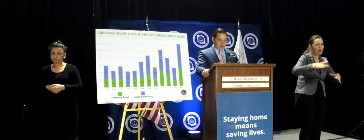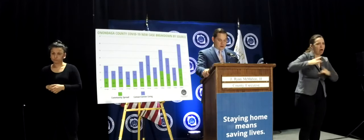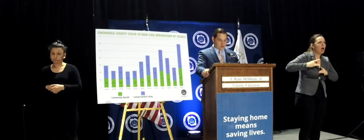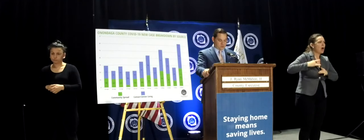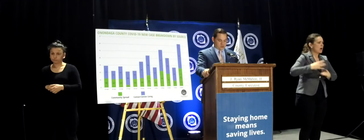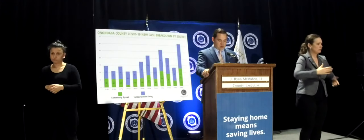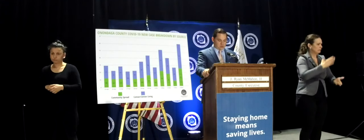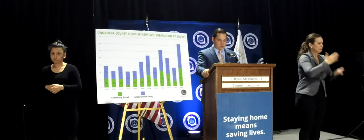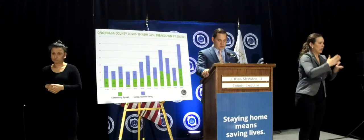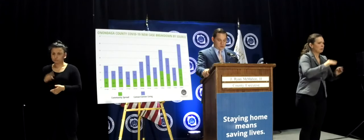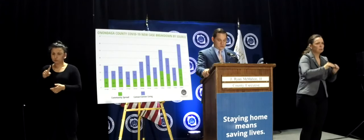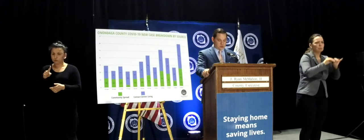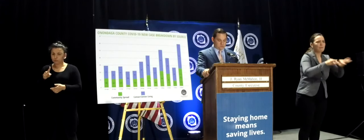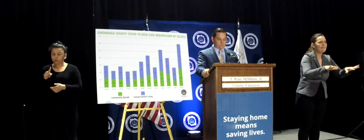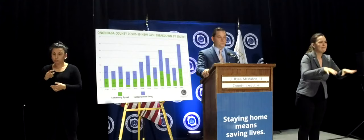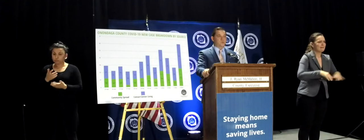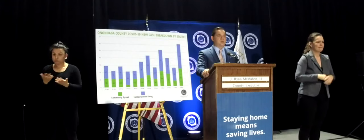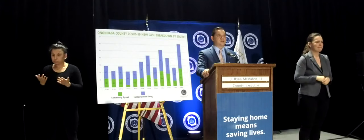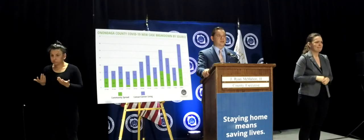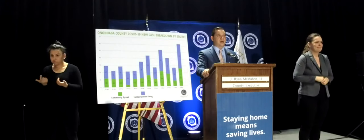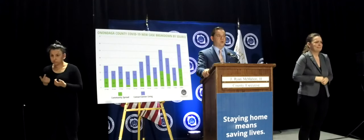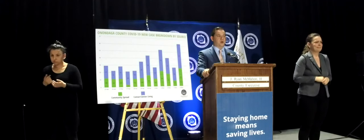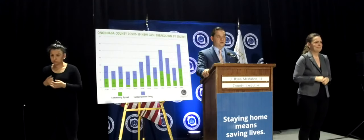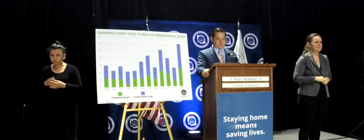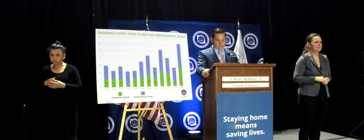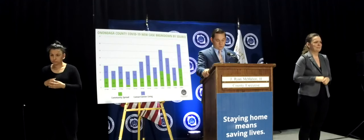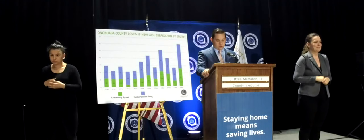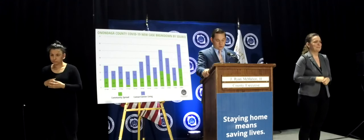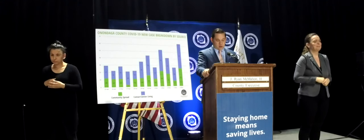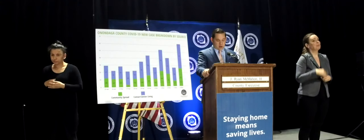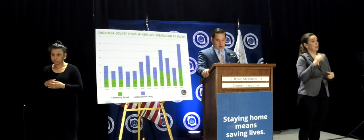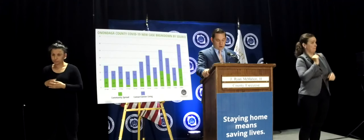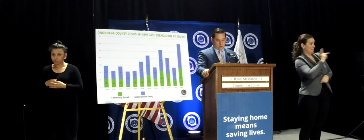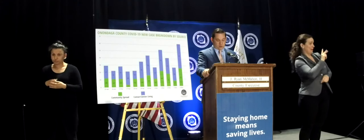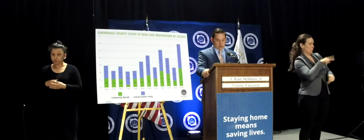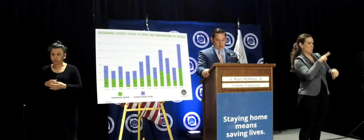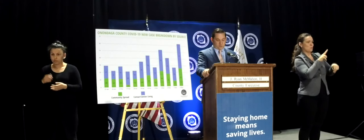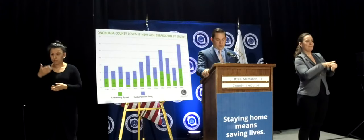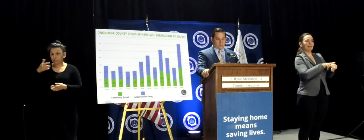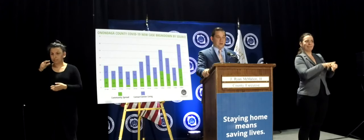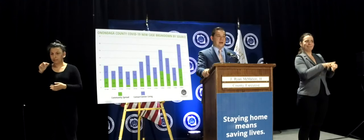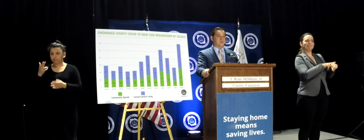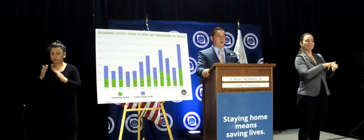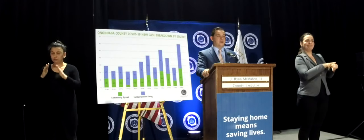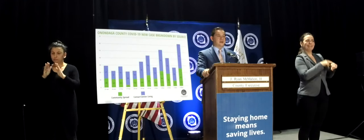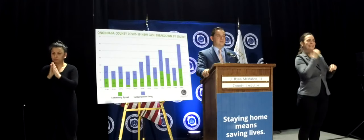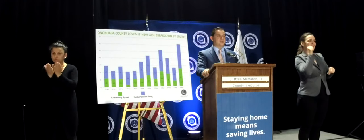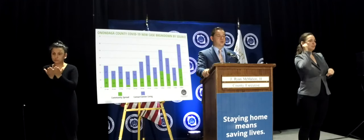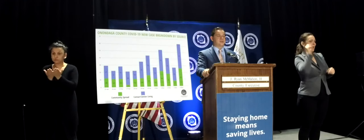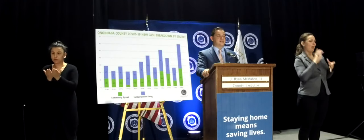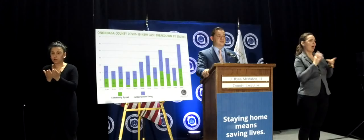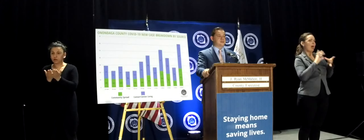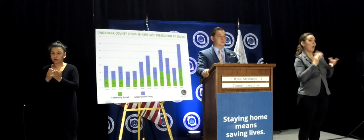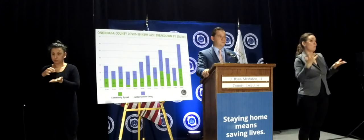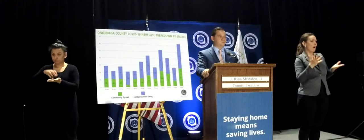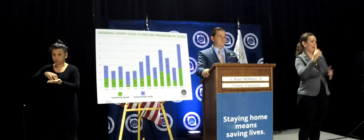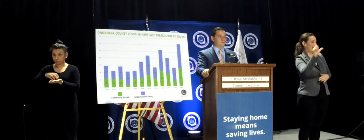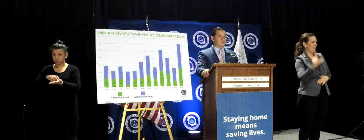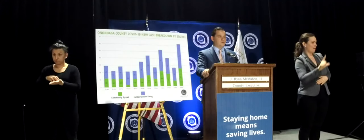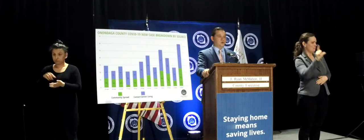other restart, a little bit of news here. We mentioned libraries. We are going to open up our libraries on May